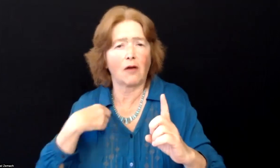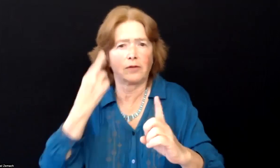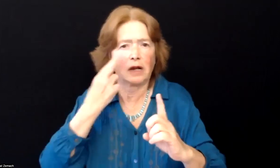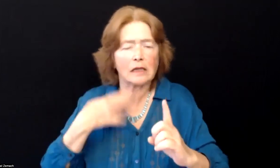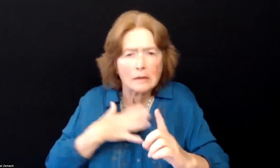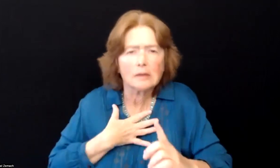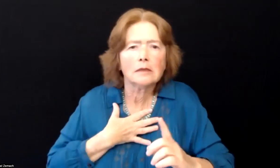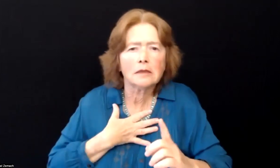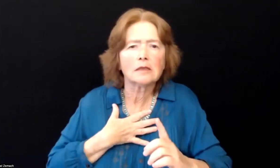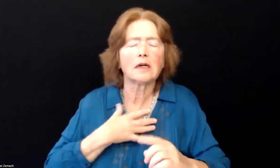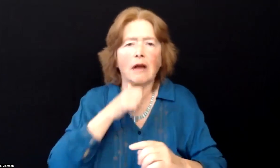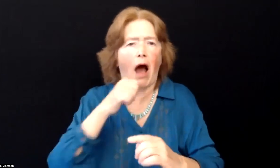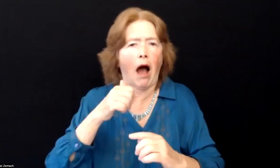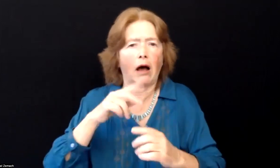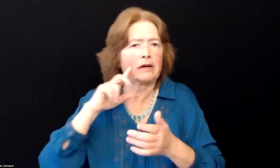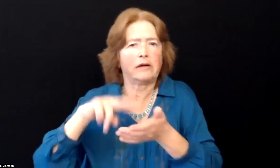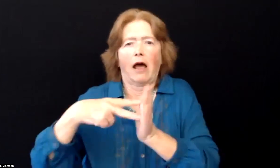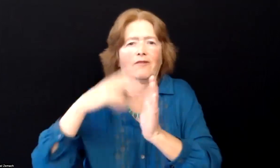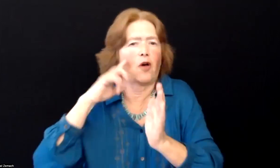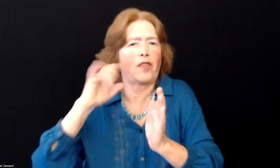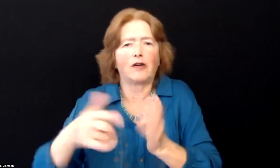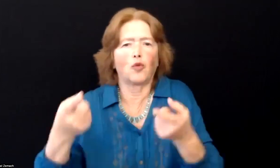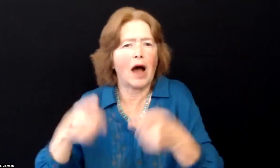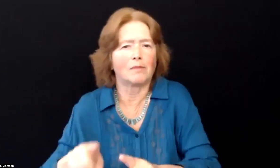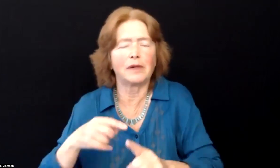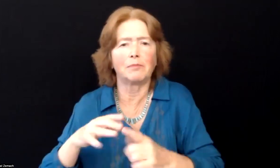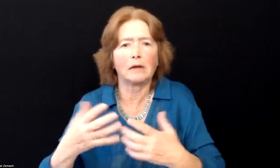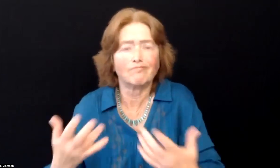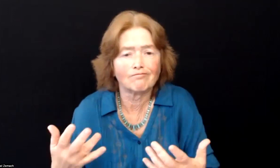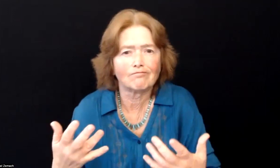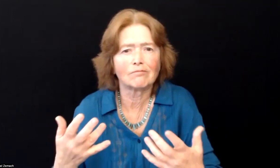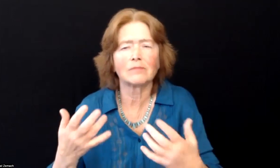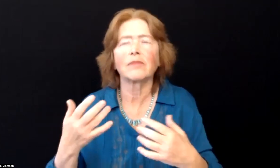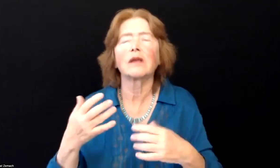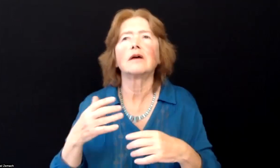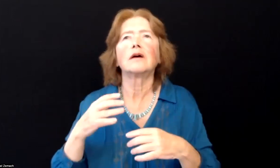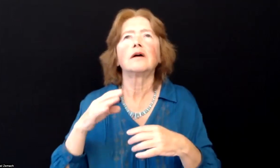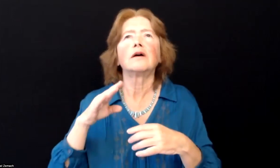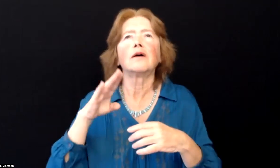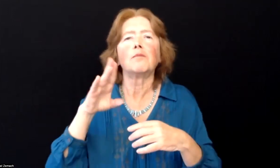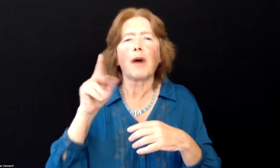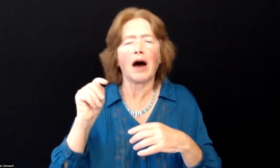of deaf people. That wasn't my intention, but it is an outcome of the